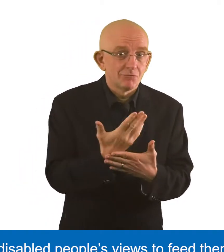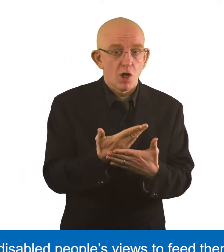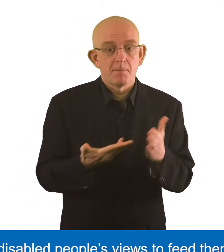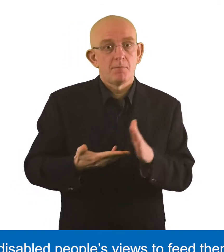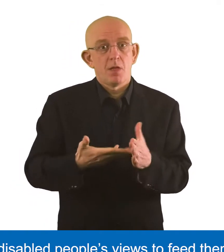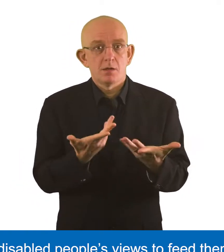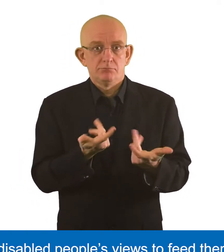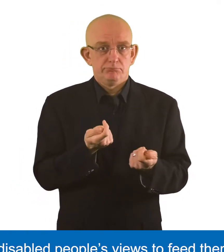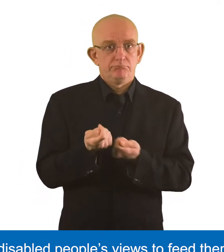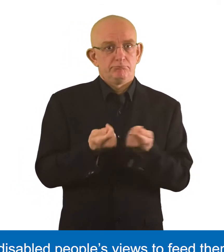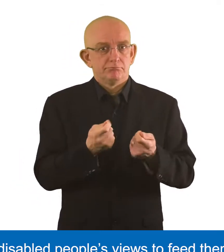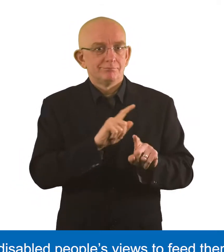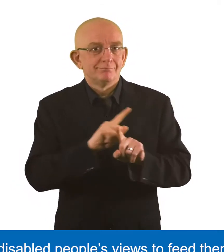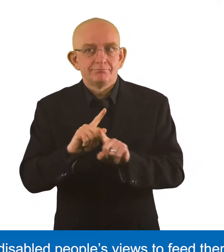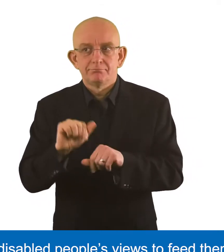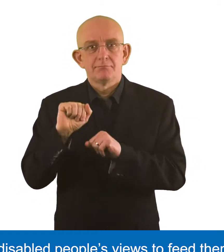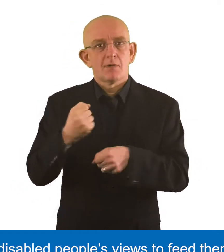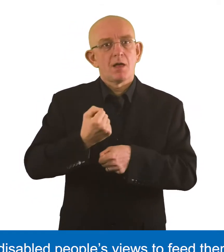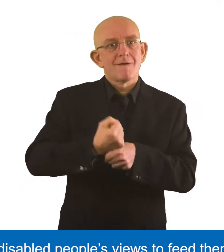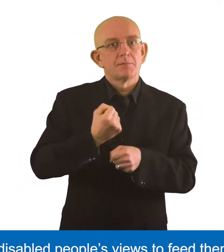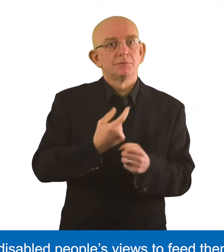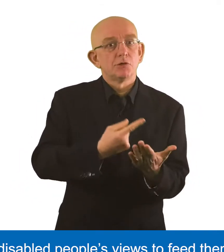policies, services, and programs.